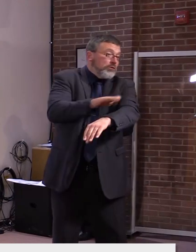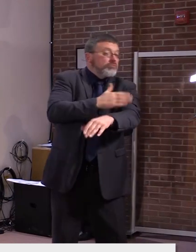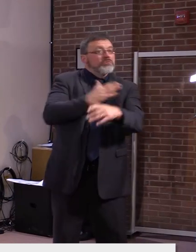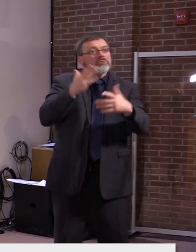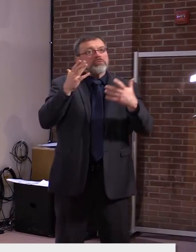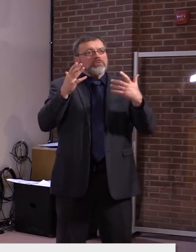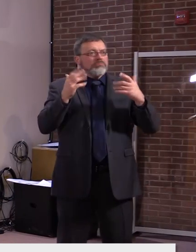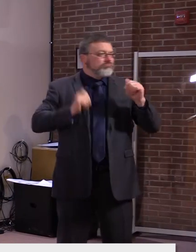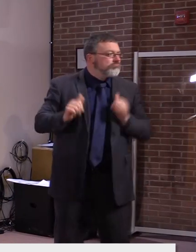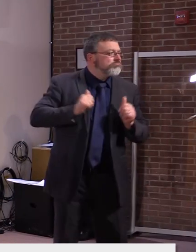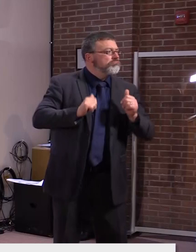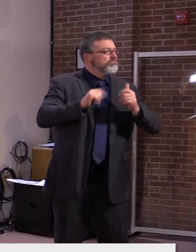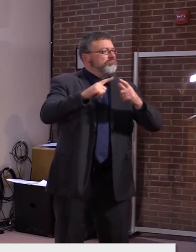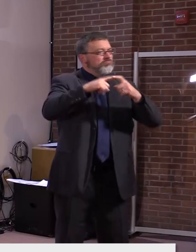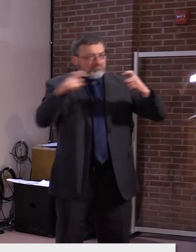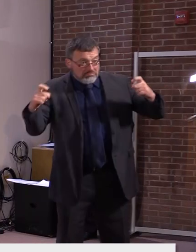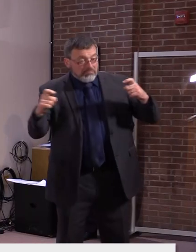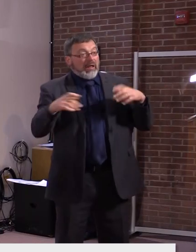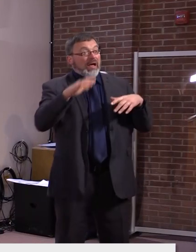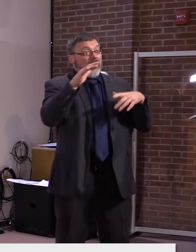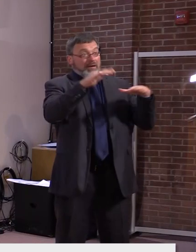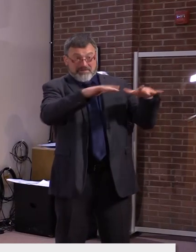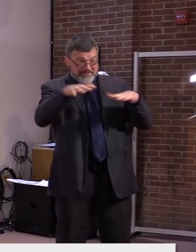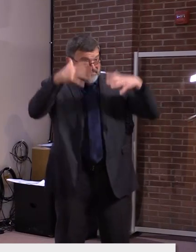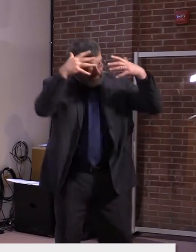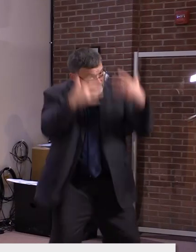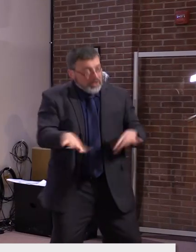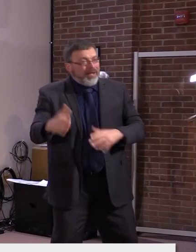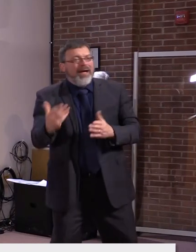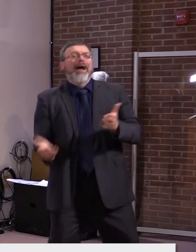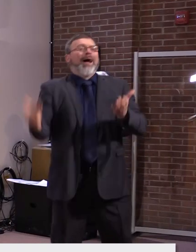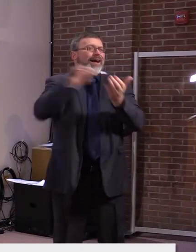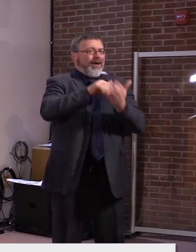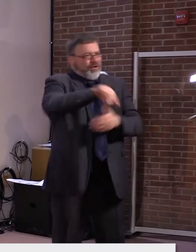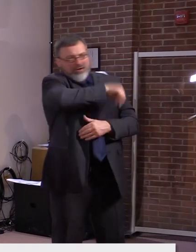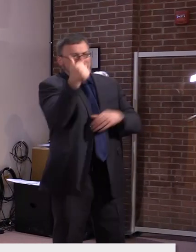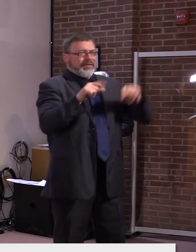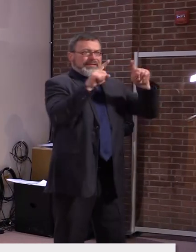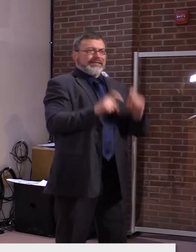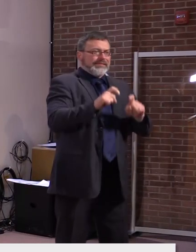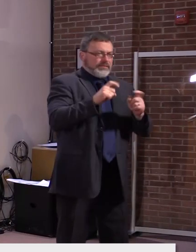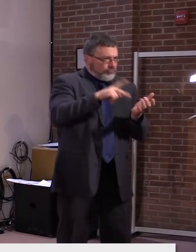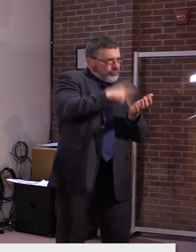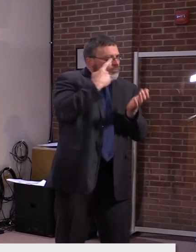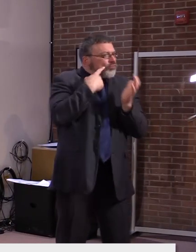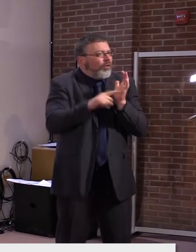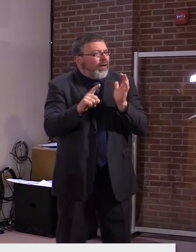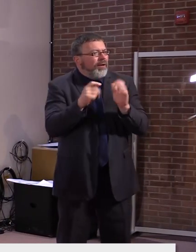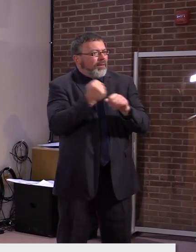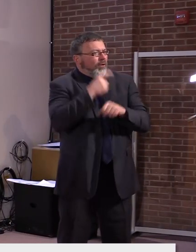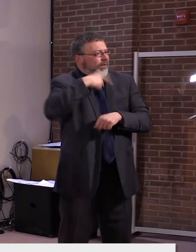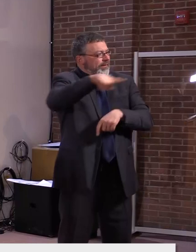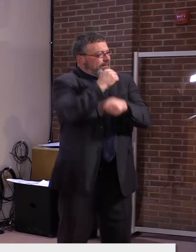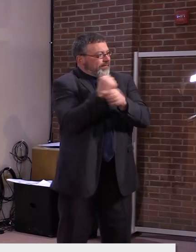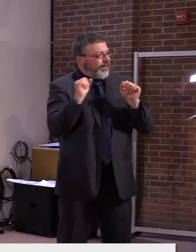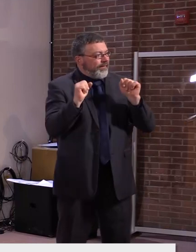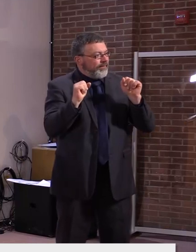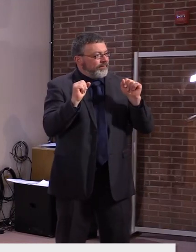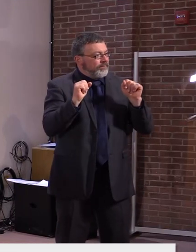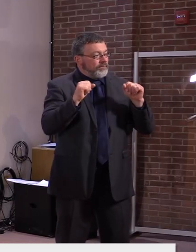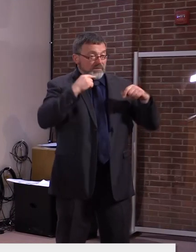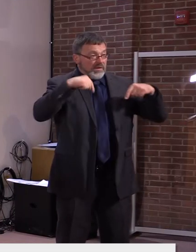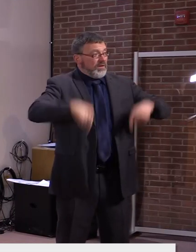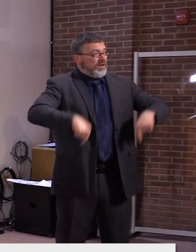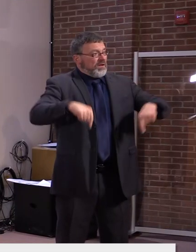a reminder, Vermont does more testing than almost any other state. They're free and available, so